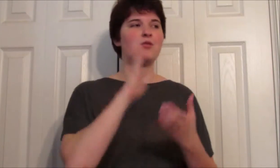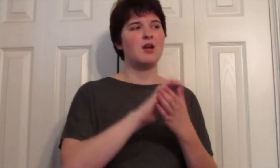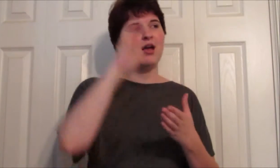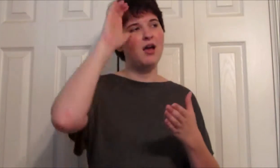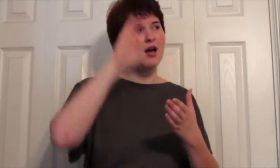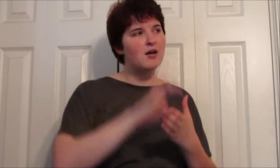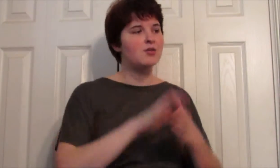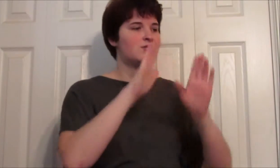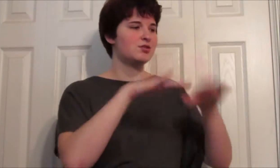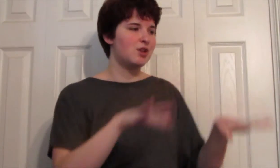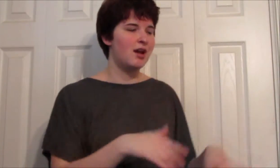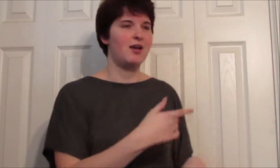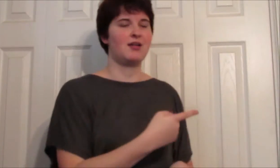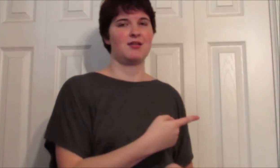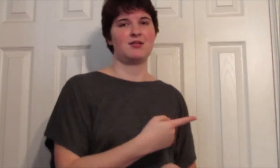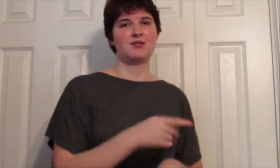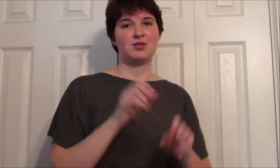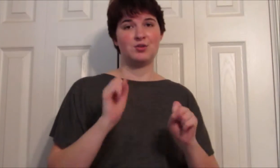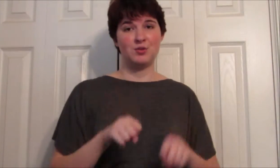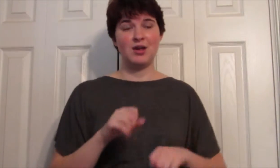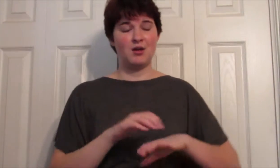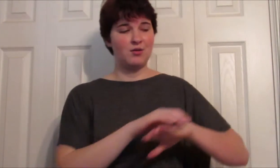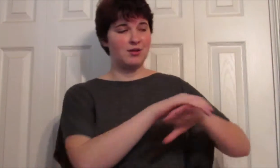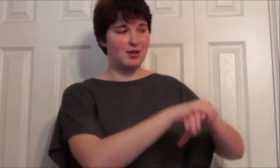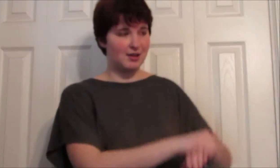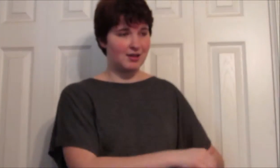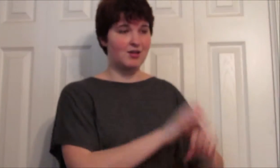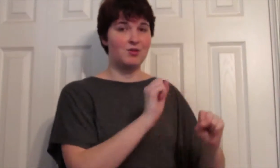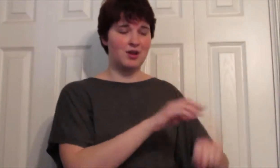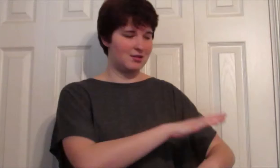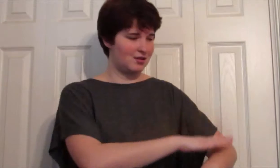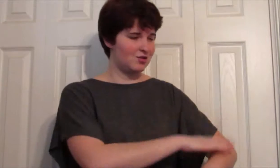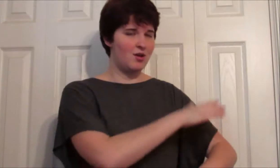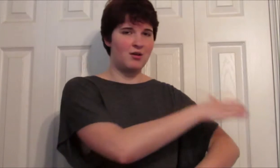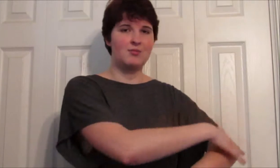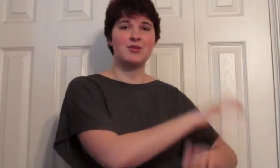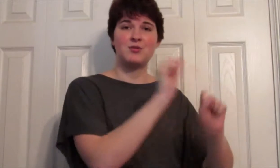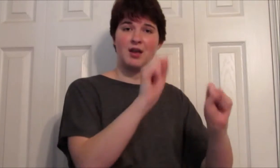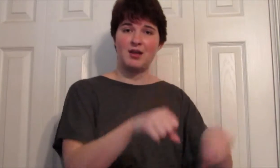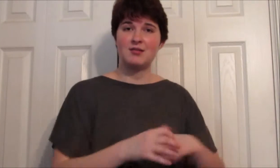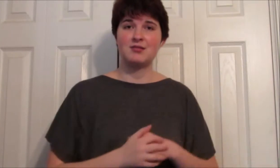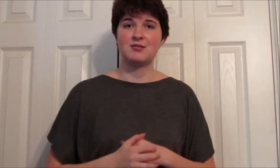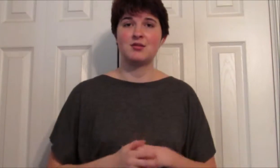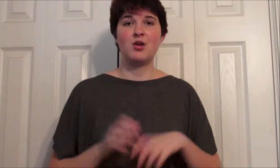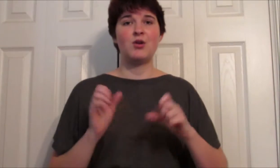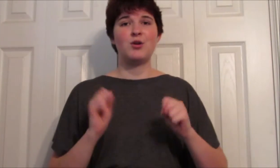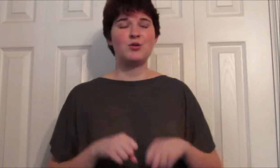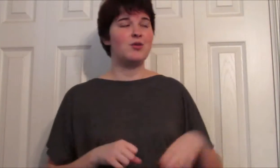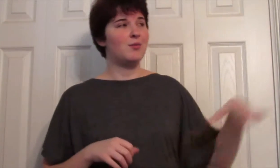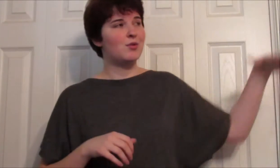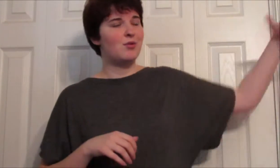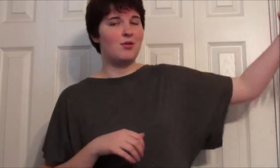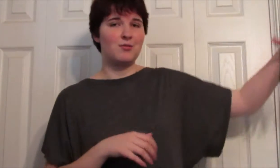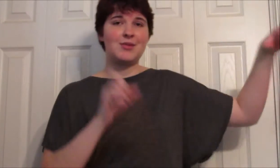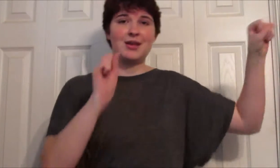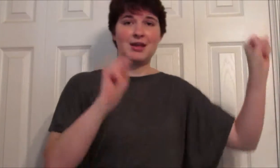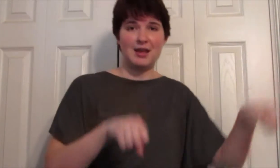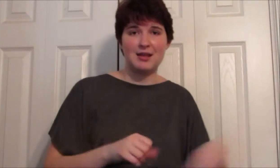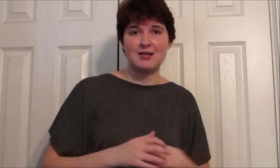a child. And you can take that hand and you can touch the arm of that person next to you. Or you can put your arm around their shoulder. Or you can give their